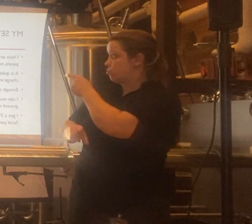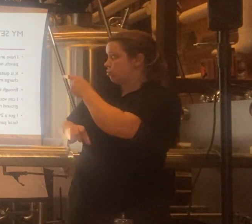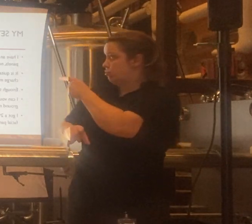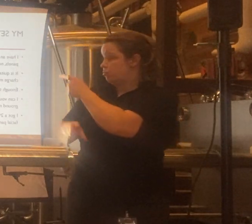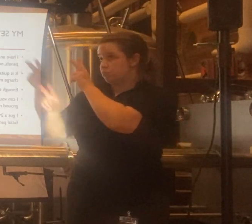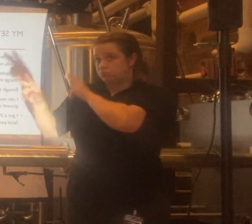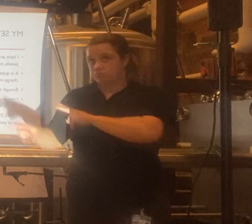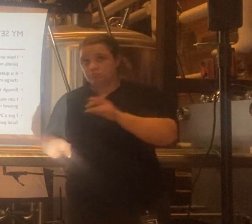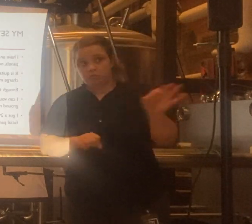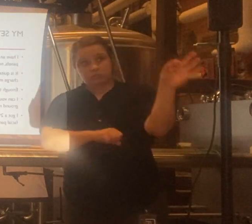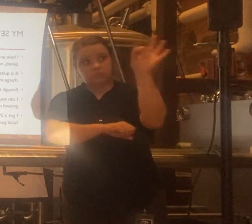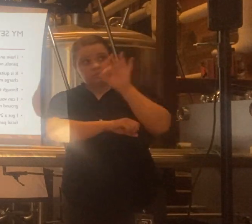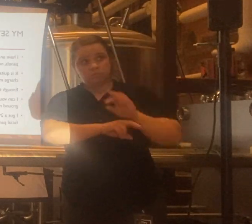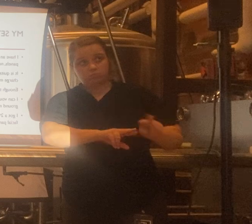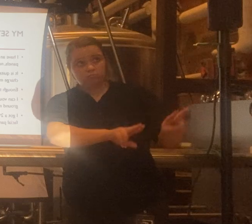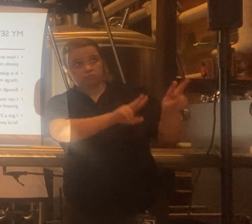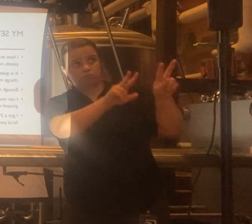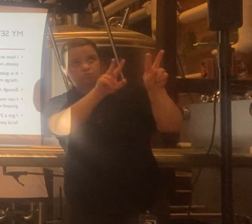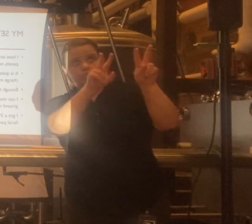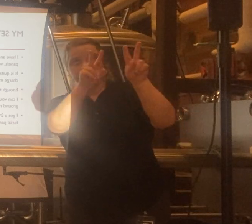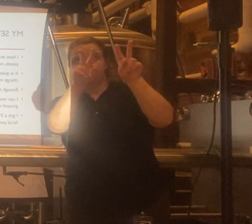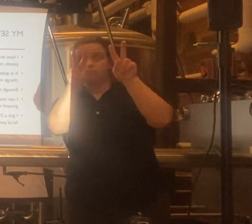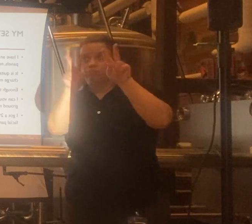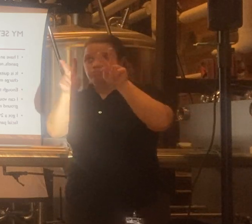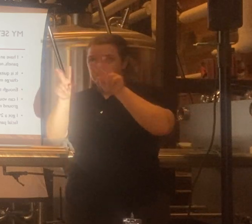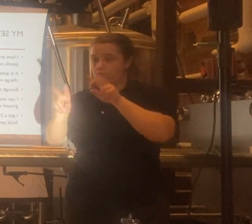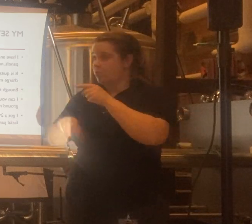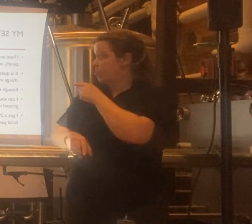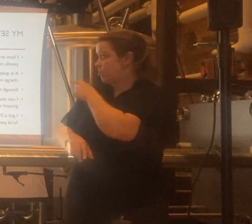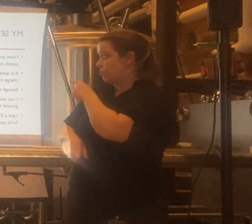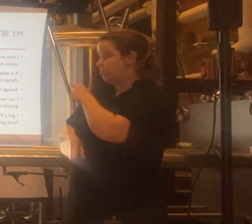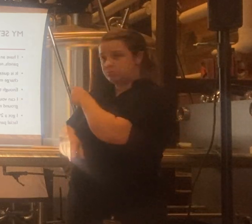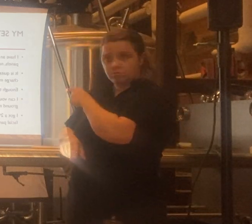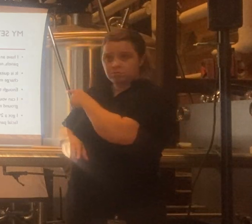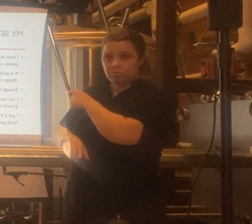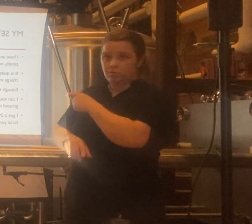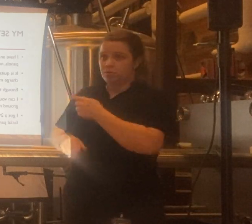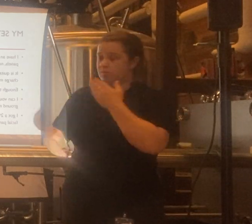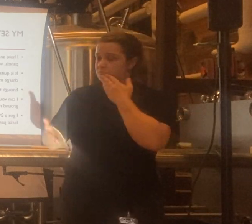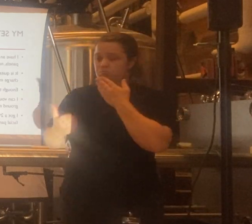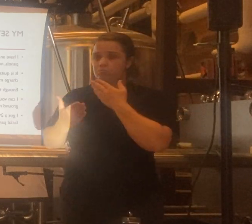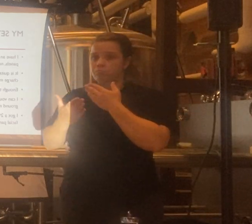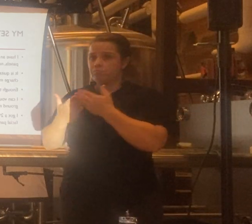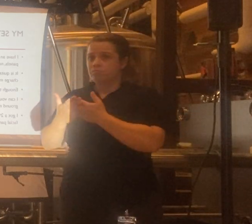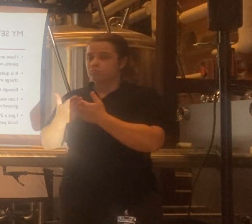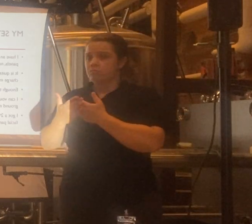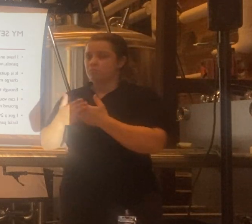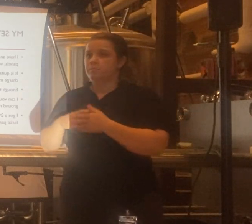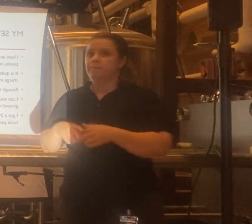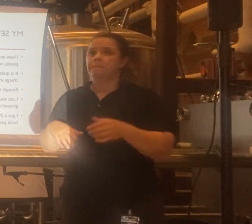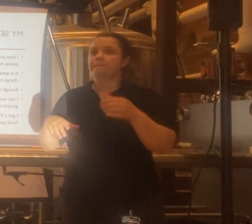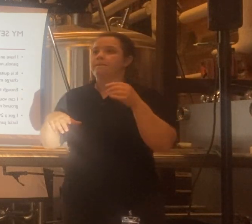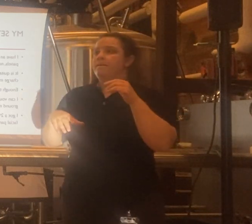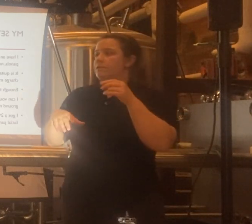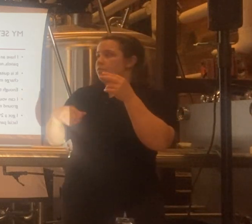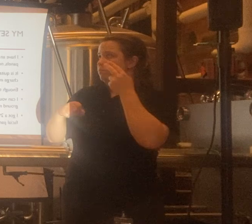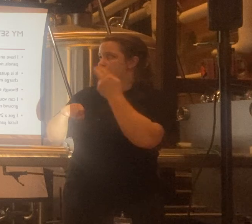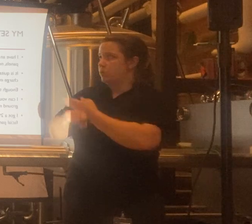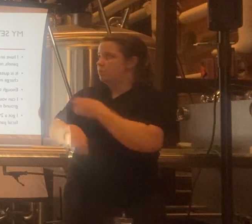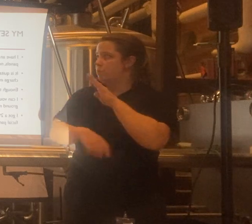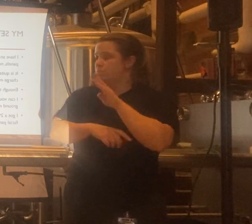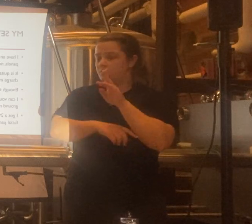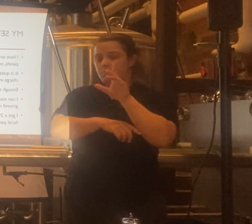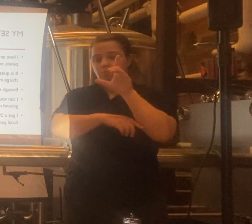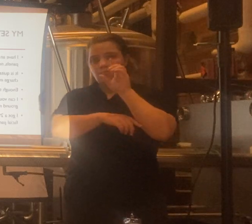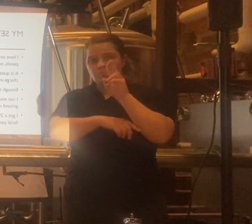efficient. And then I use this setup to charge that Blue Eddy that's out there in the trailer. I've got the wires going through a little patch